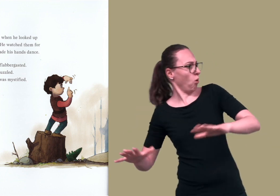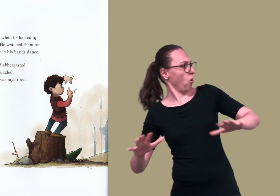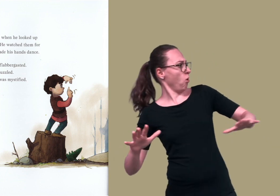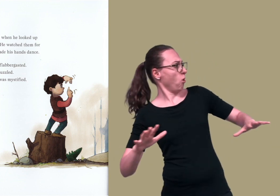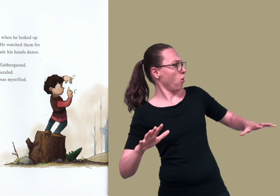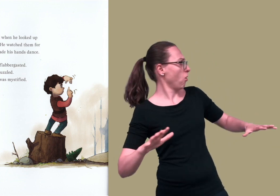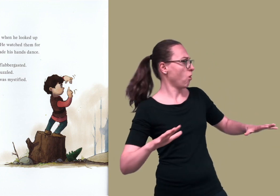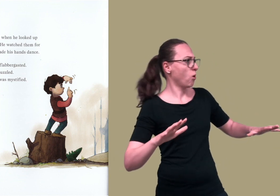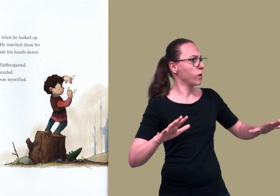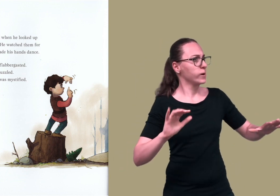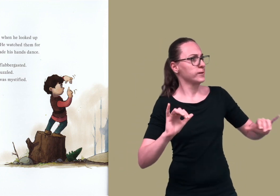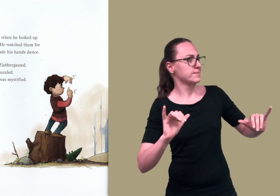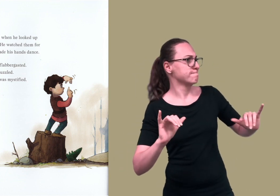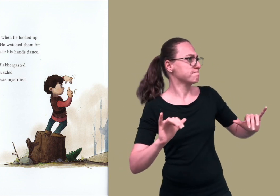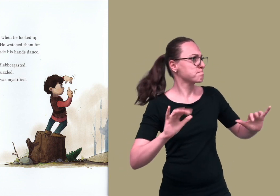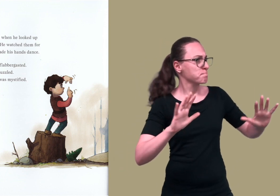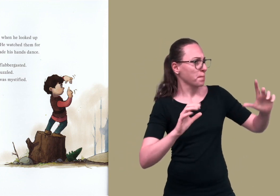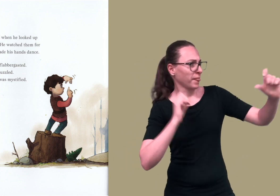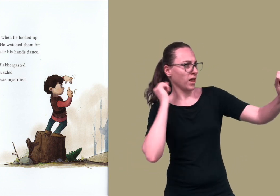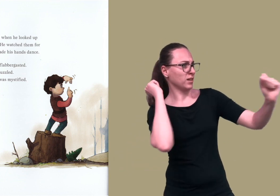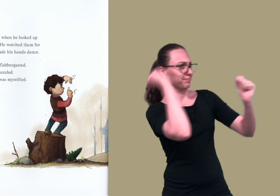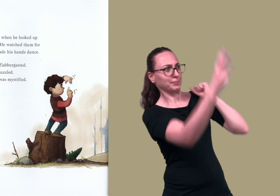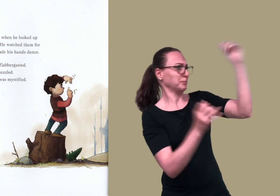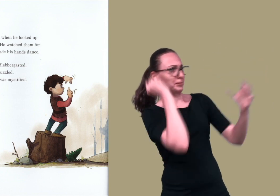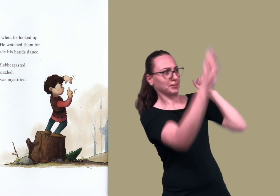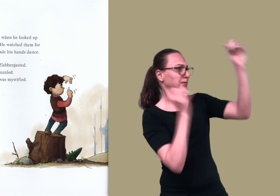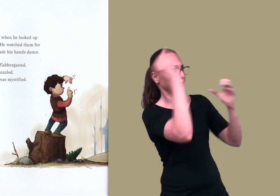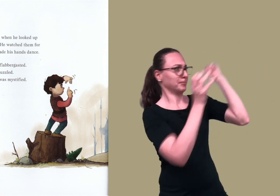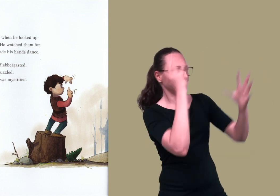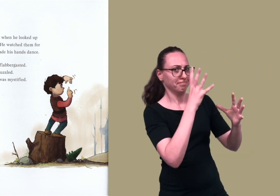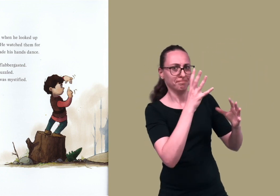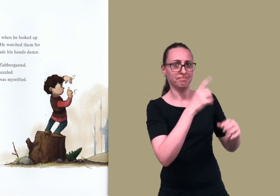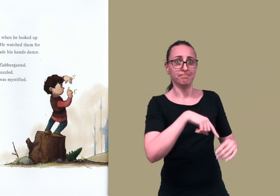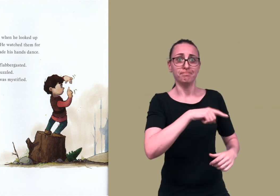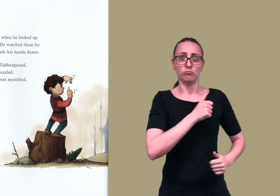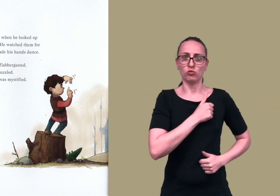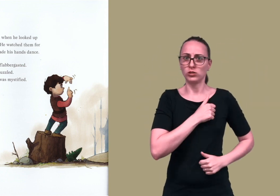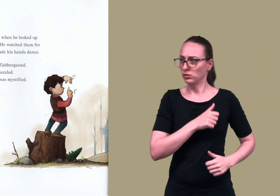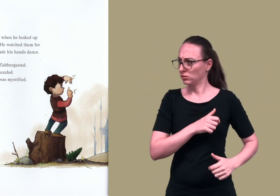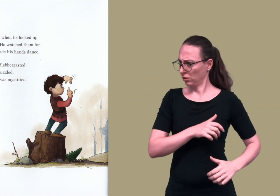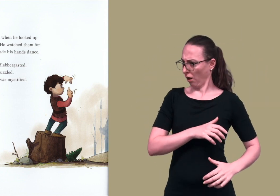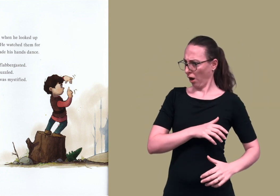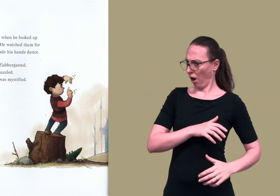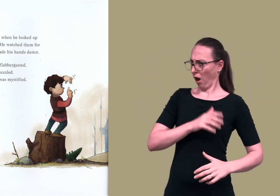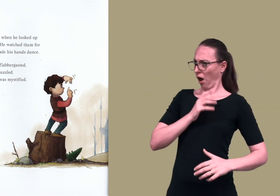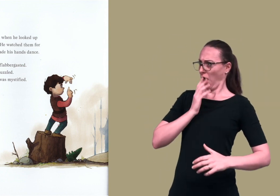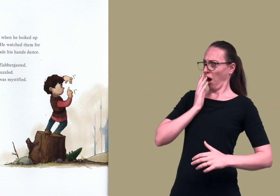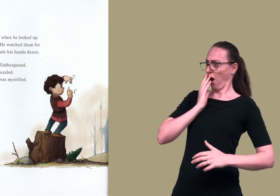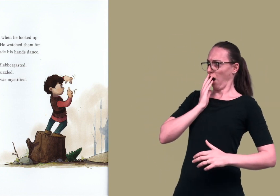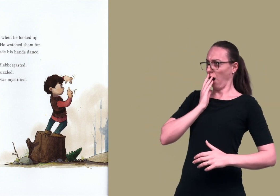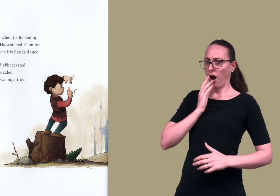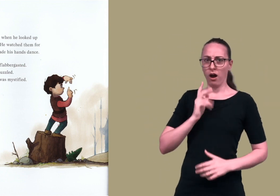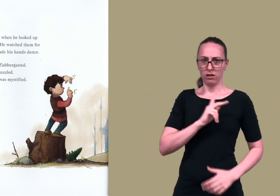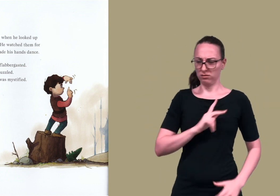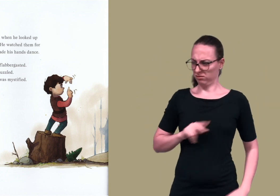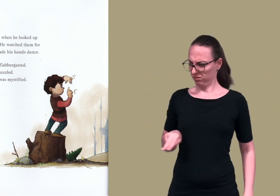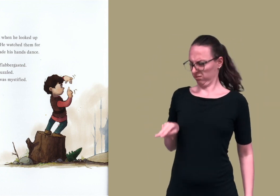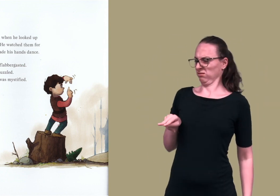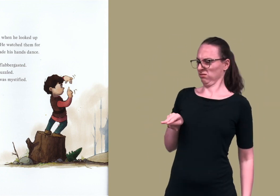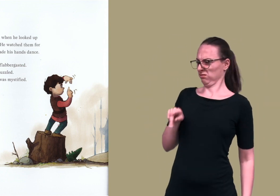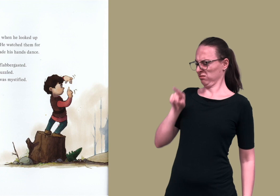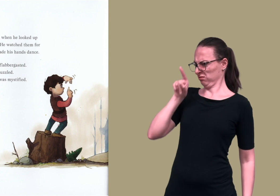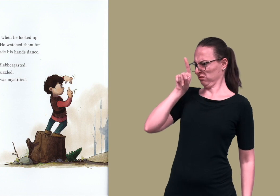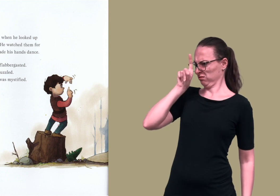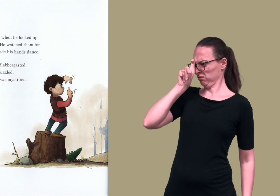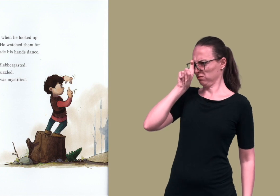Boy was surprised when he looked up and saw them all. He watched them for a moment, then made his hands dance. The